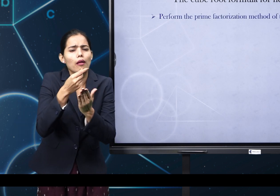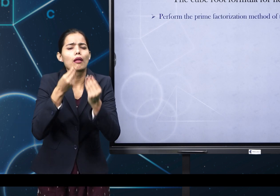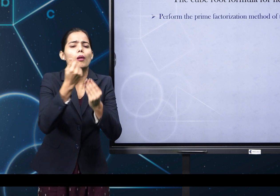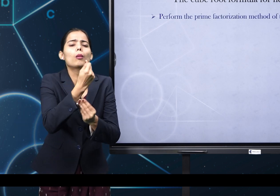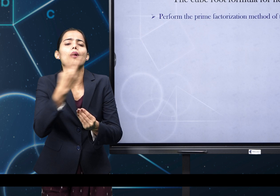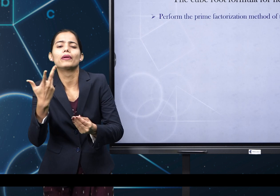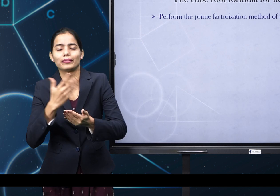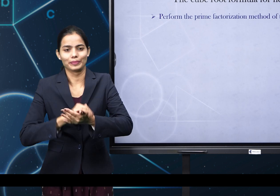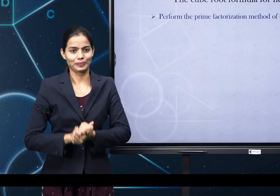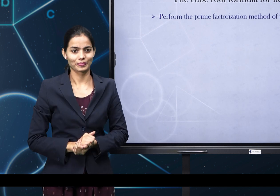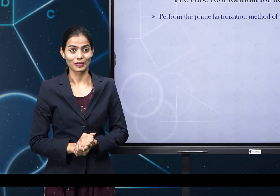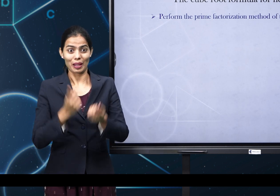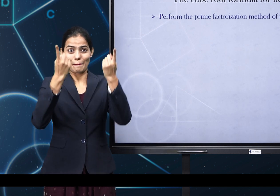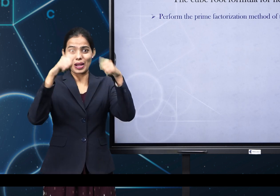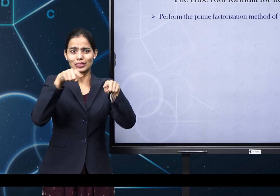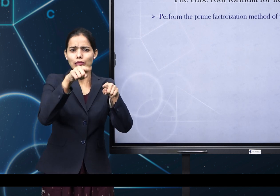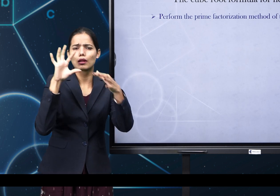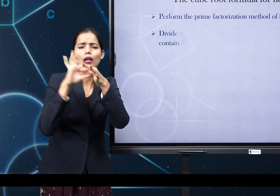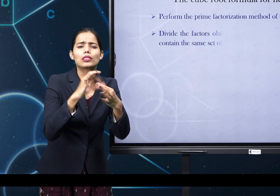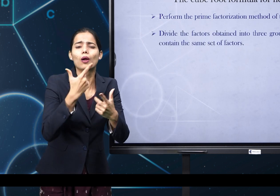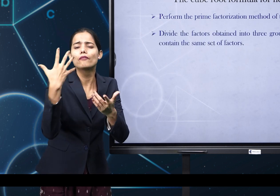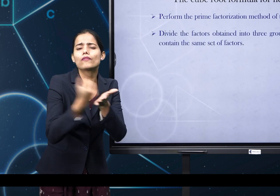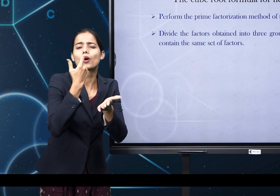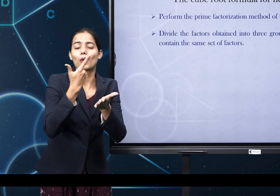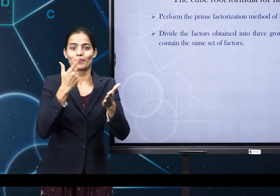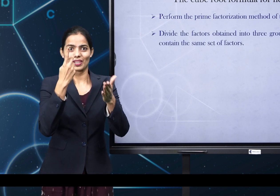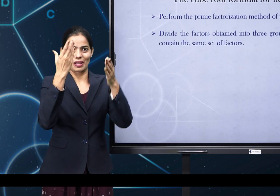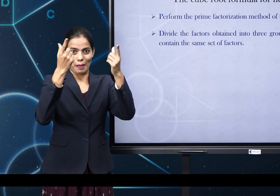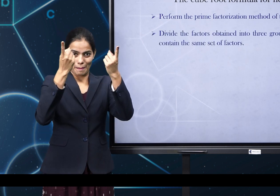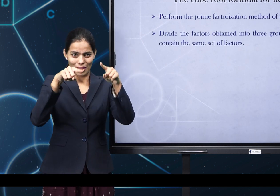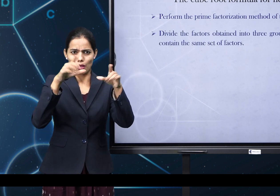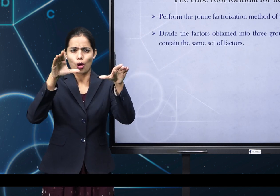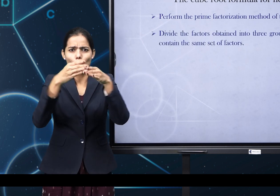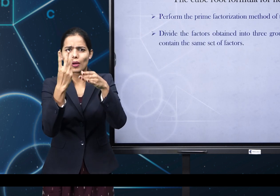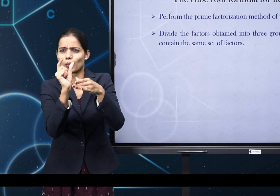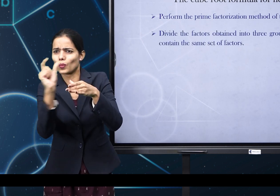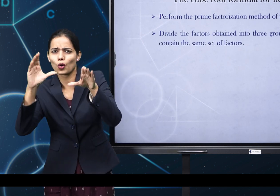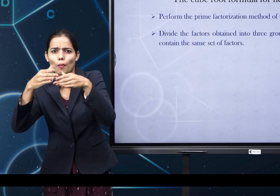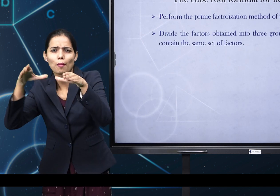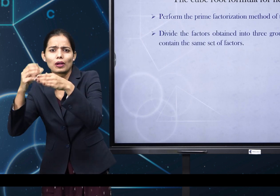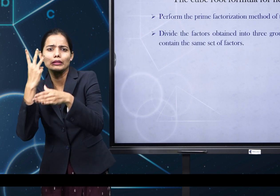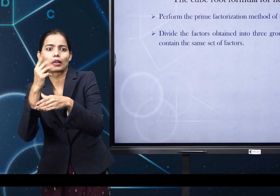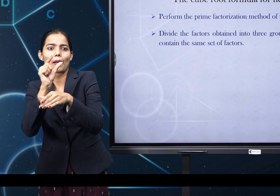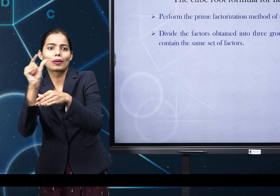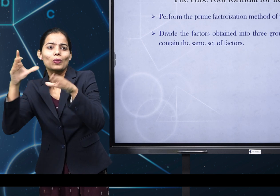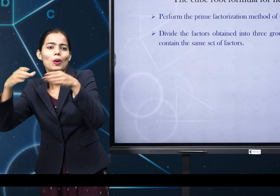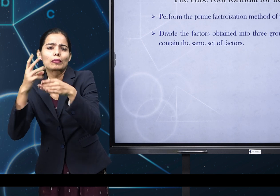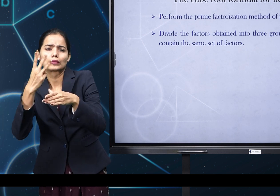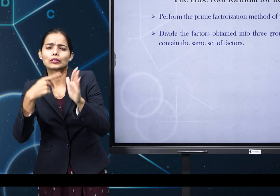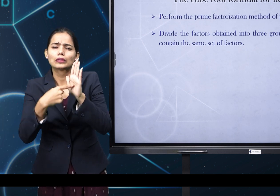Divide the factors obtained into 3 groups each of which should contain the same